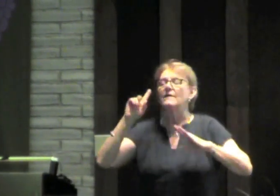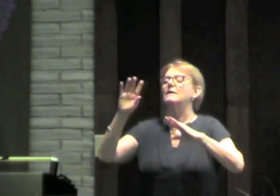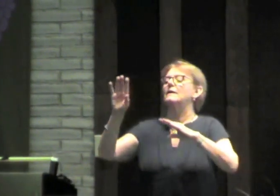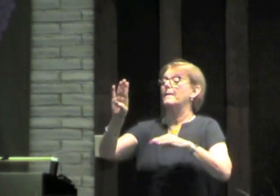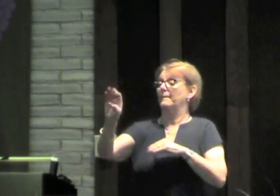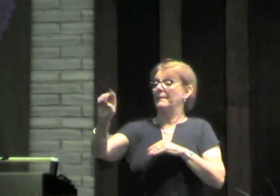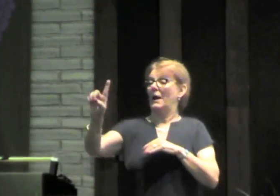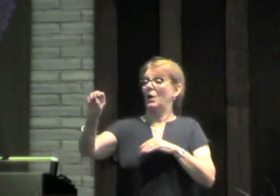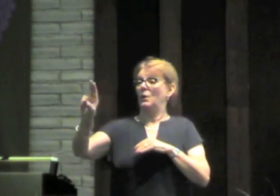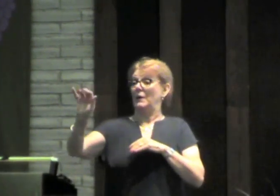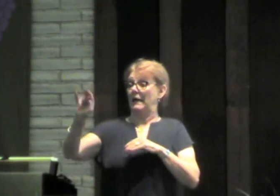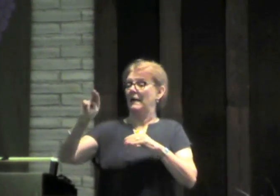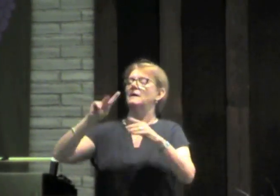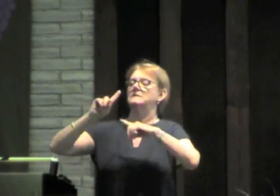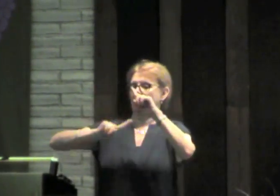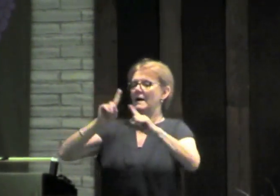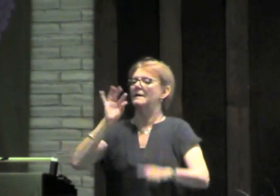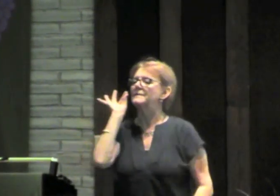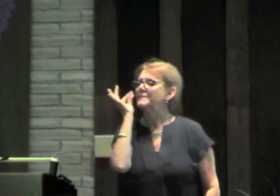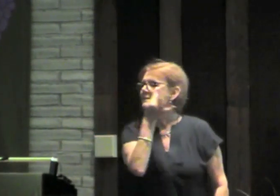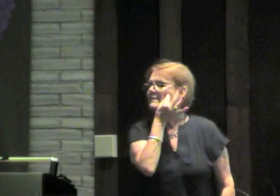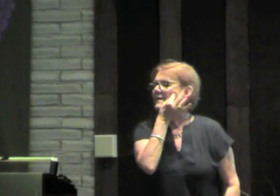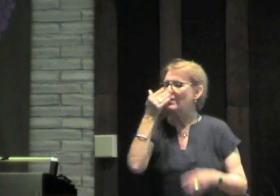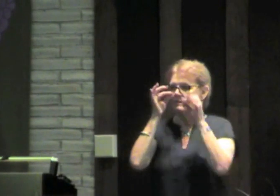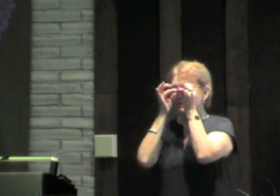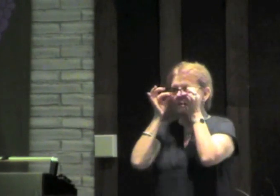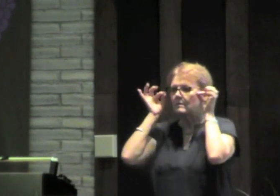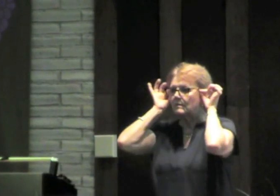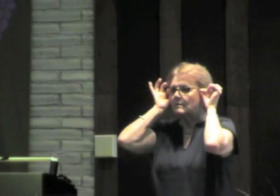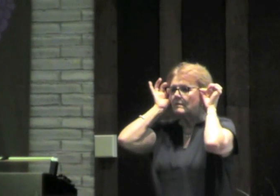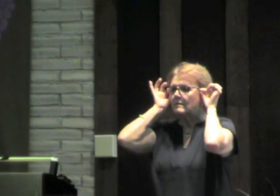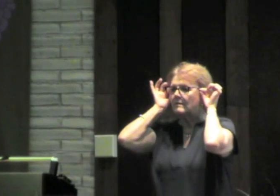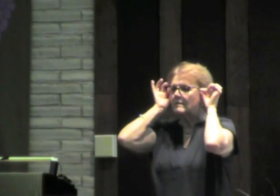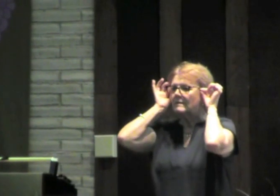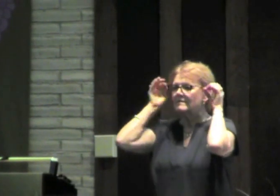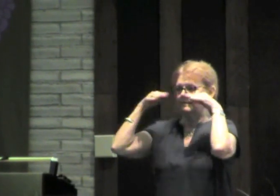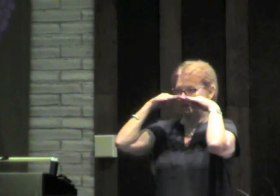enter. And this was my very favorite place to go. This was the deaf Bedouin village.